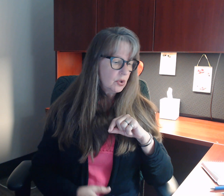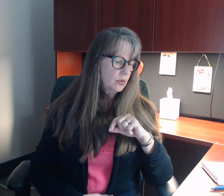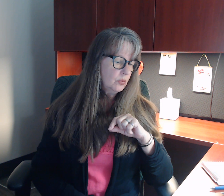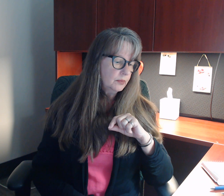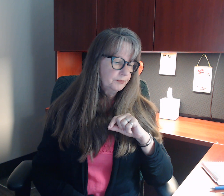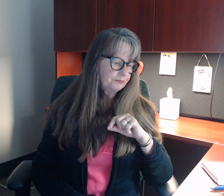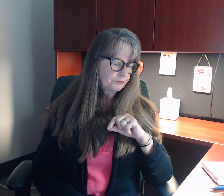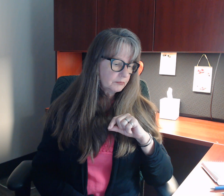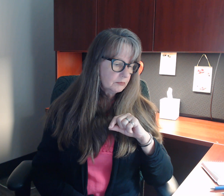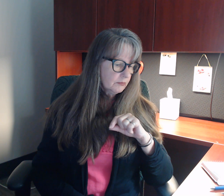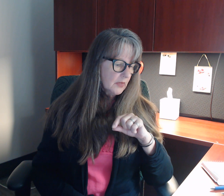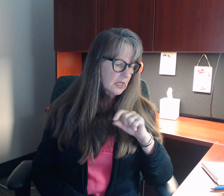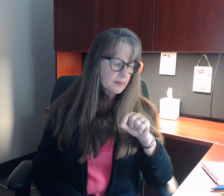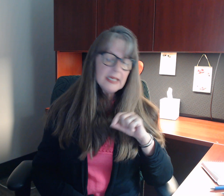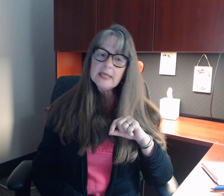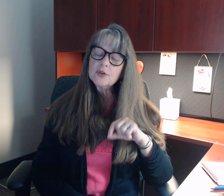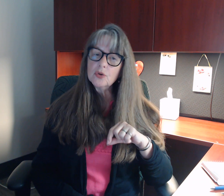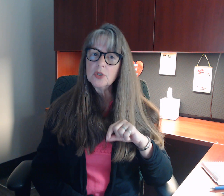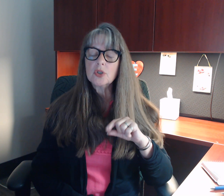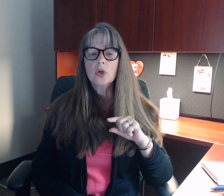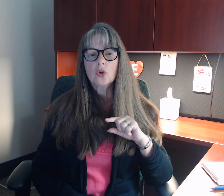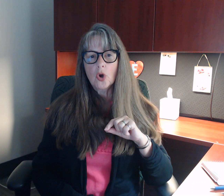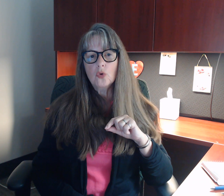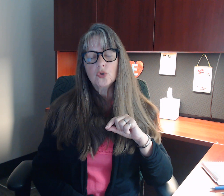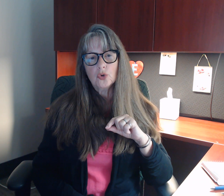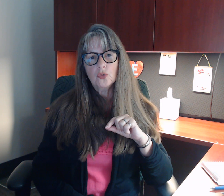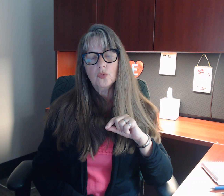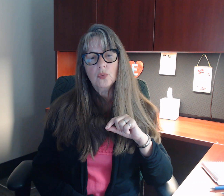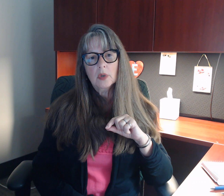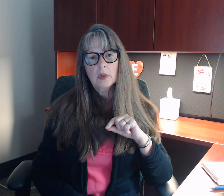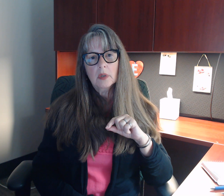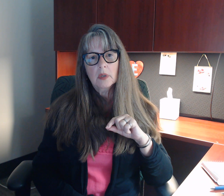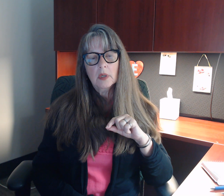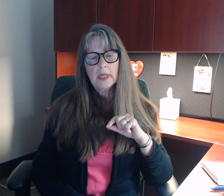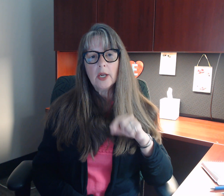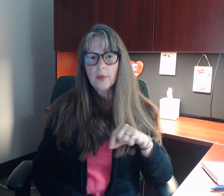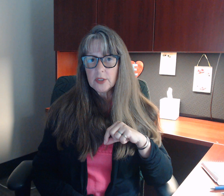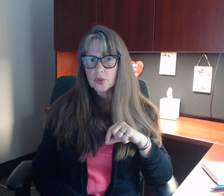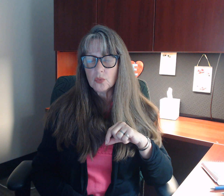to, because many deaf students go to hearing schools.